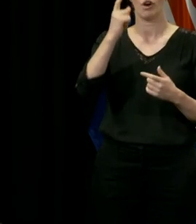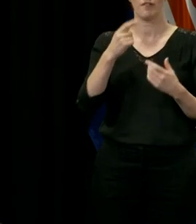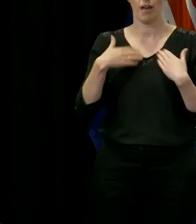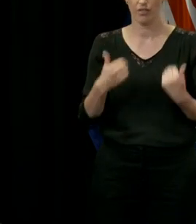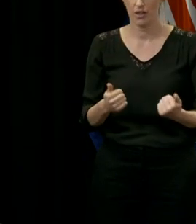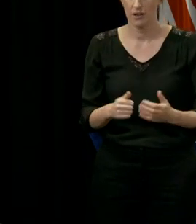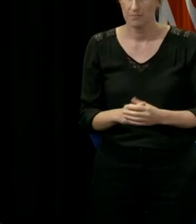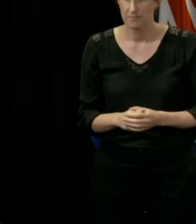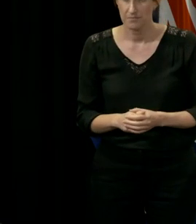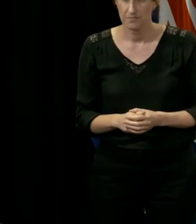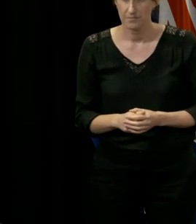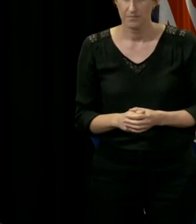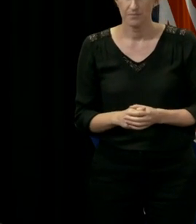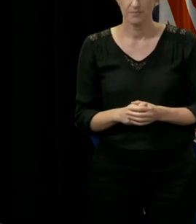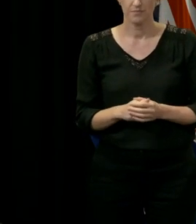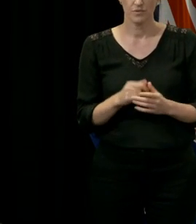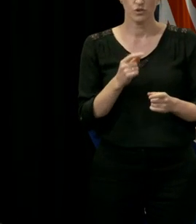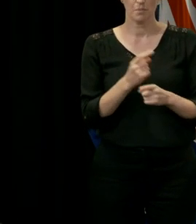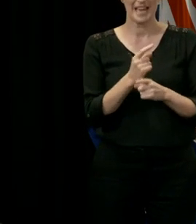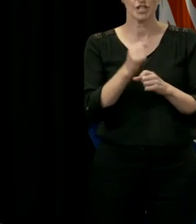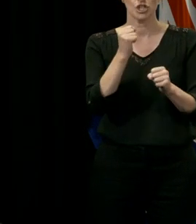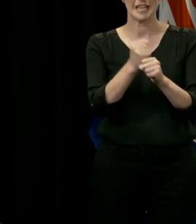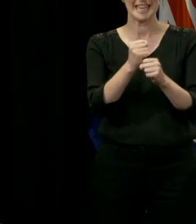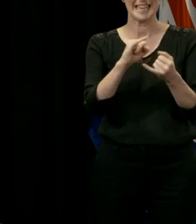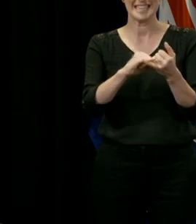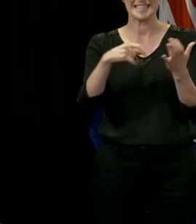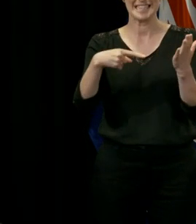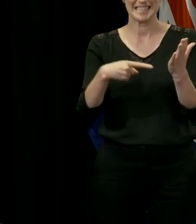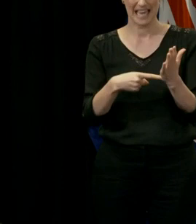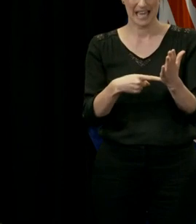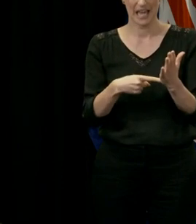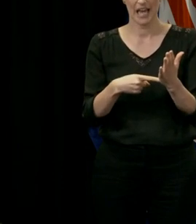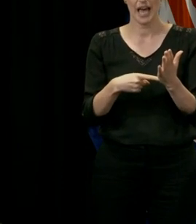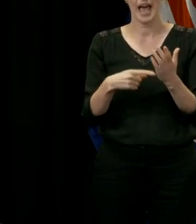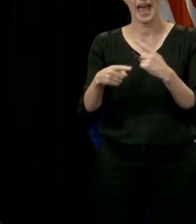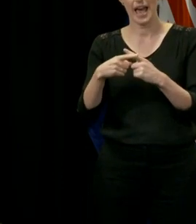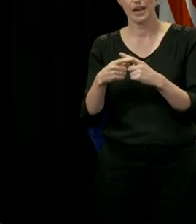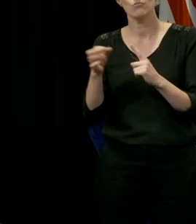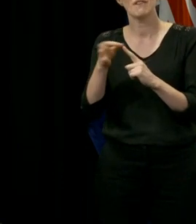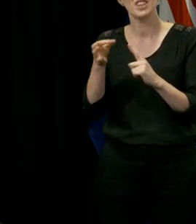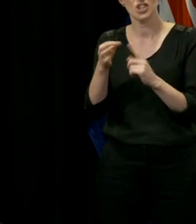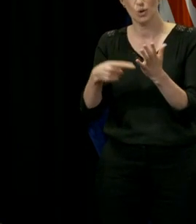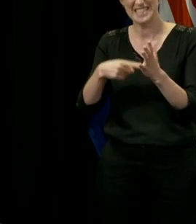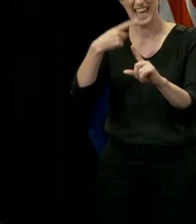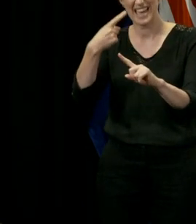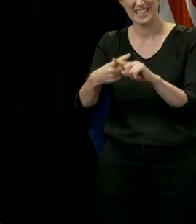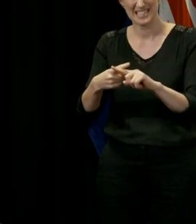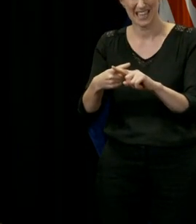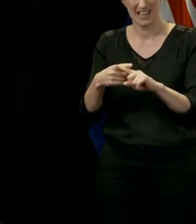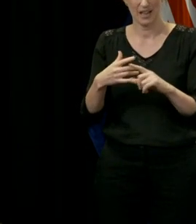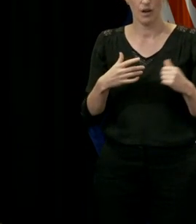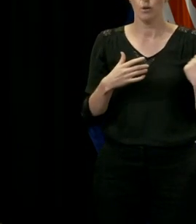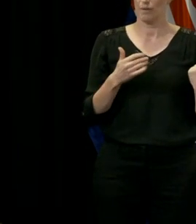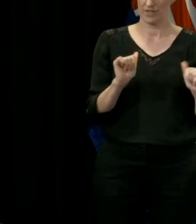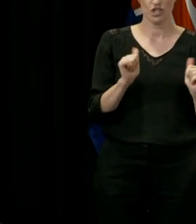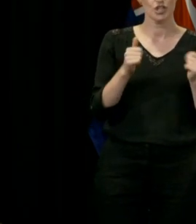about provisional tax or GST? So we've already made announcements about provisional tax. They were among our very, very first announcements